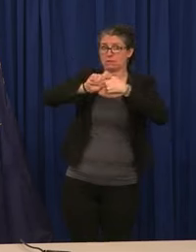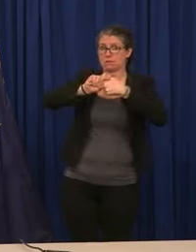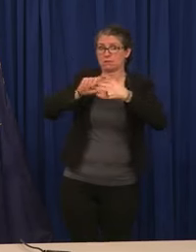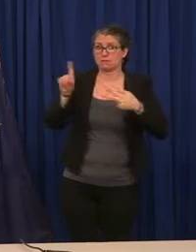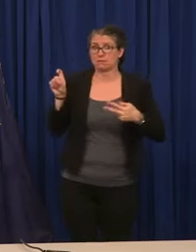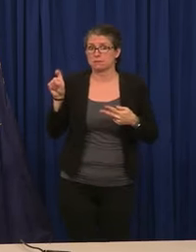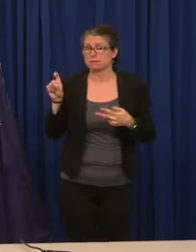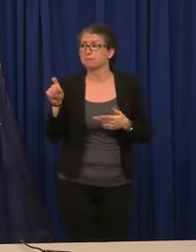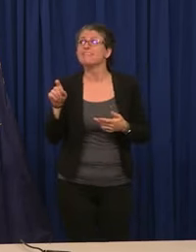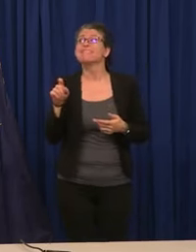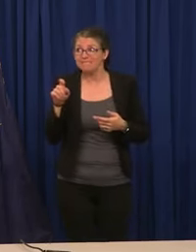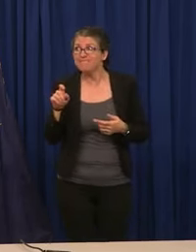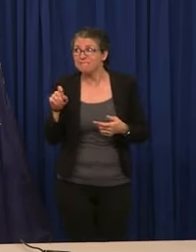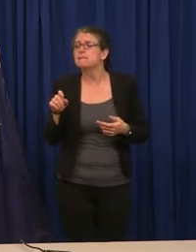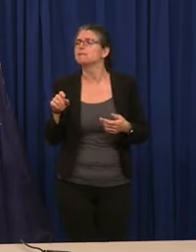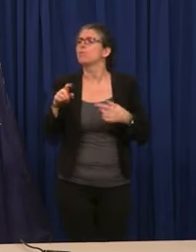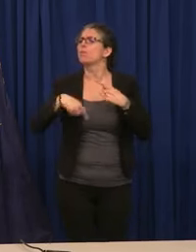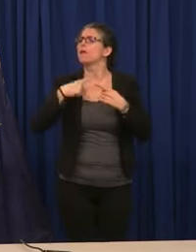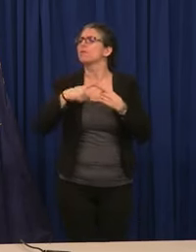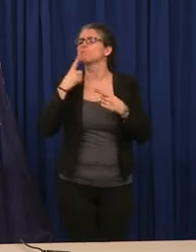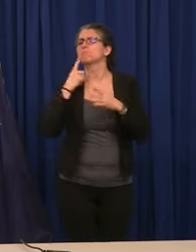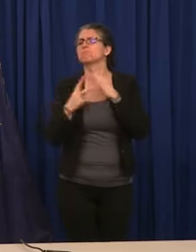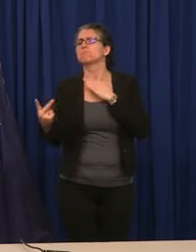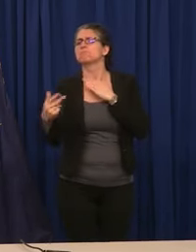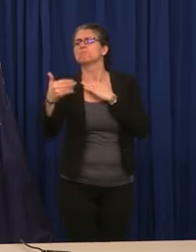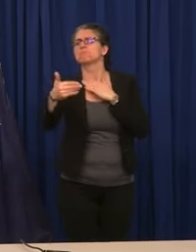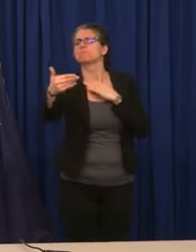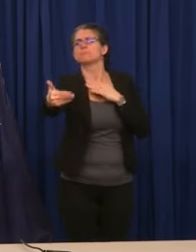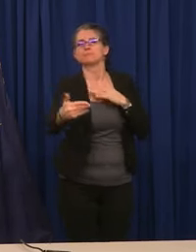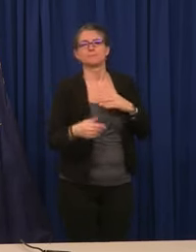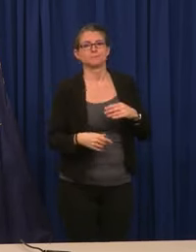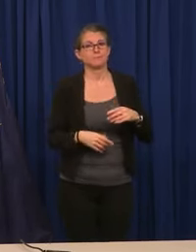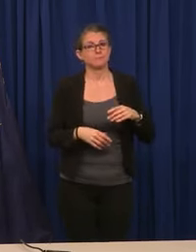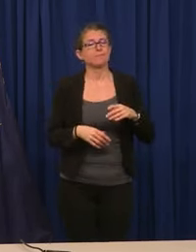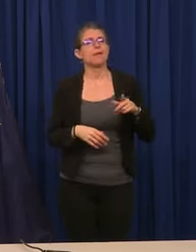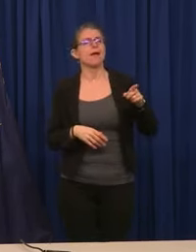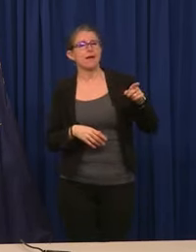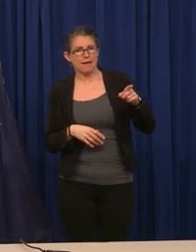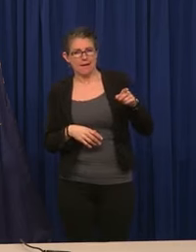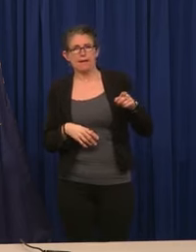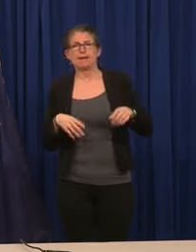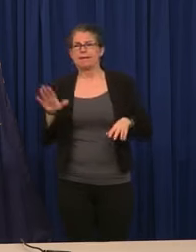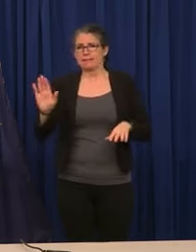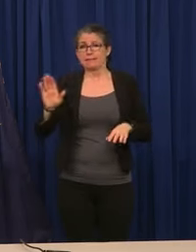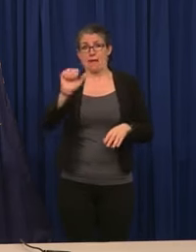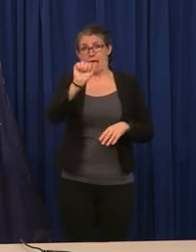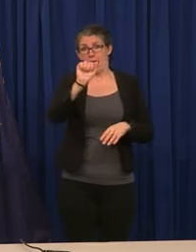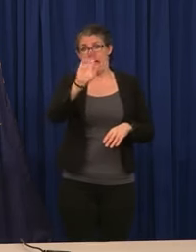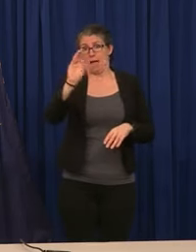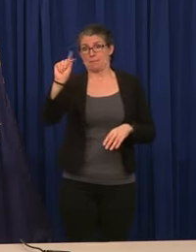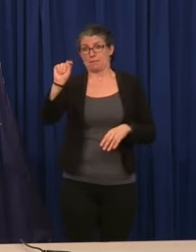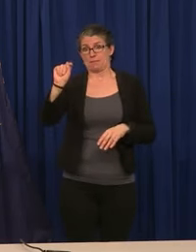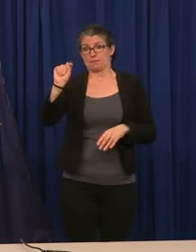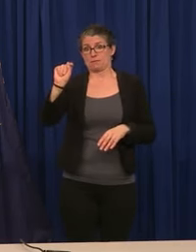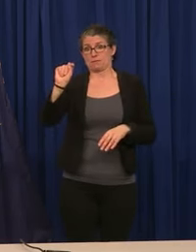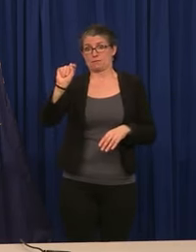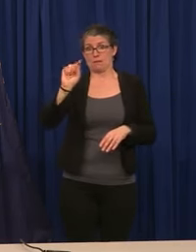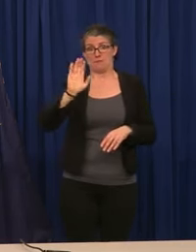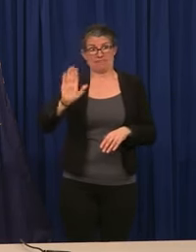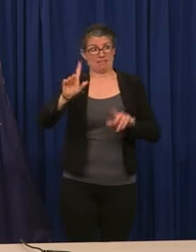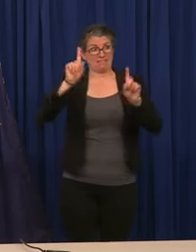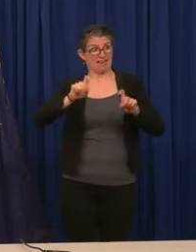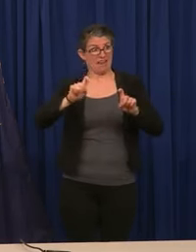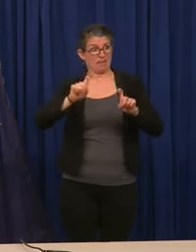testing capacity, might we expand into testing asymptomatic individuals, folks who don't yet have symptoms?